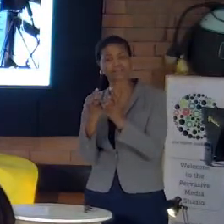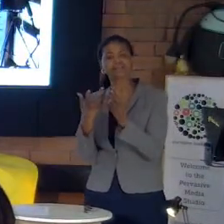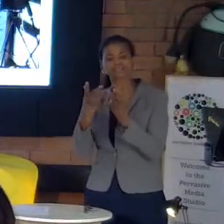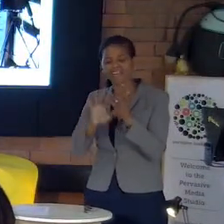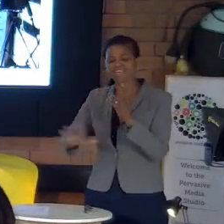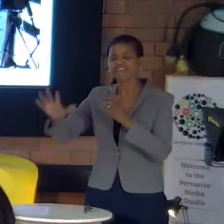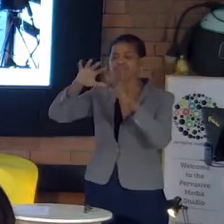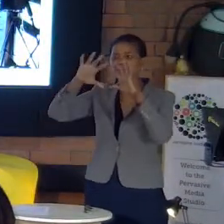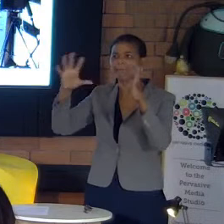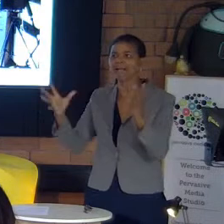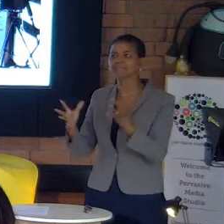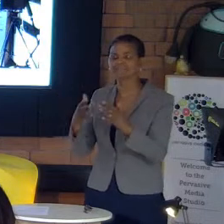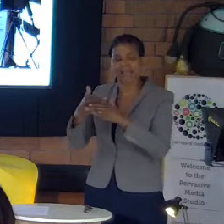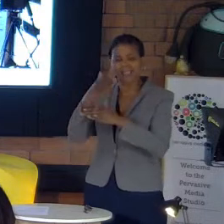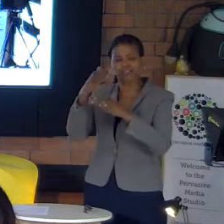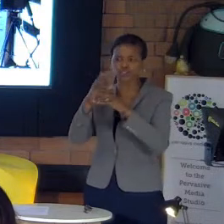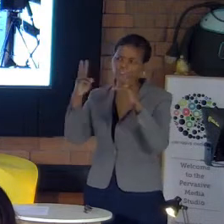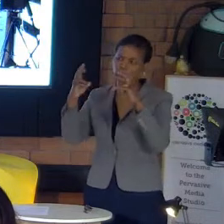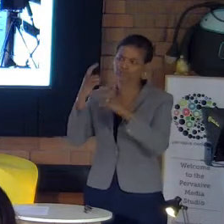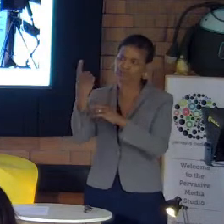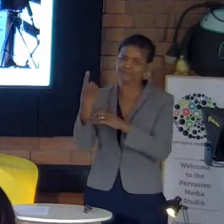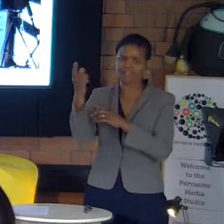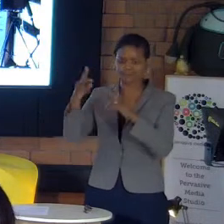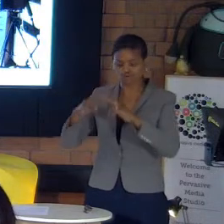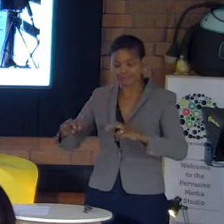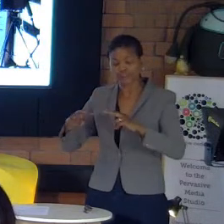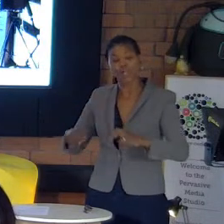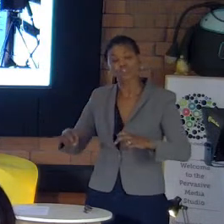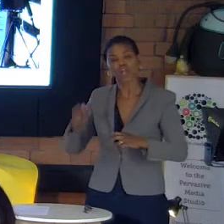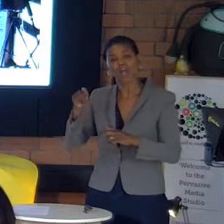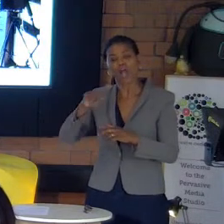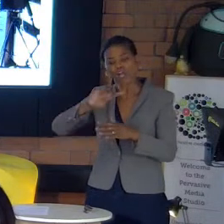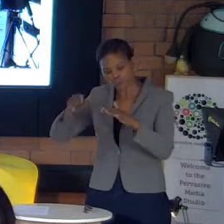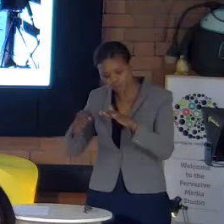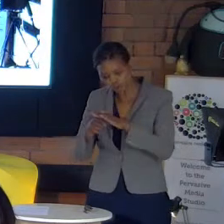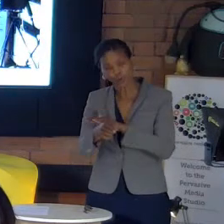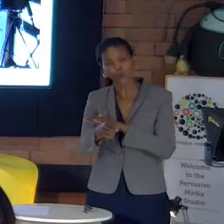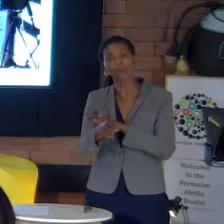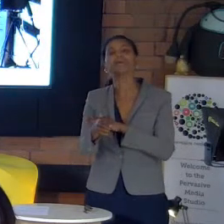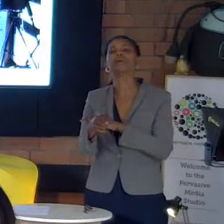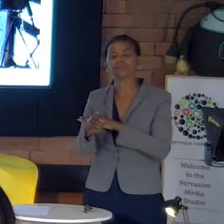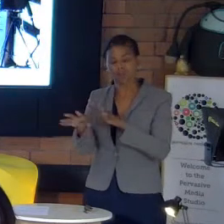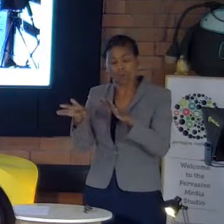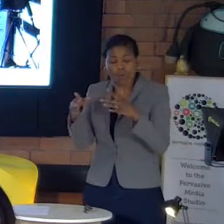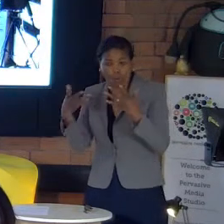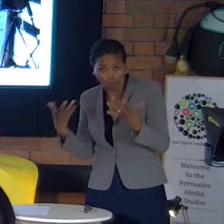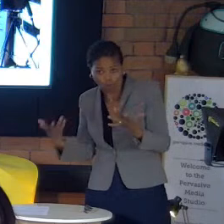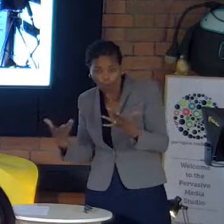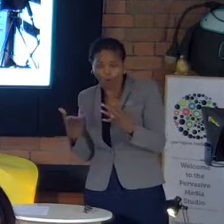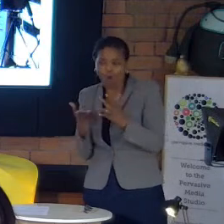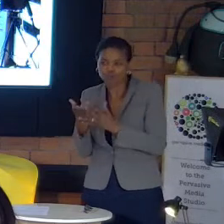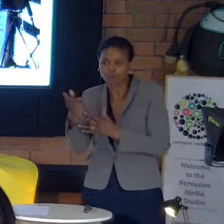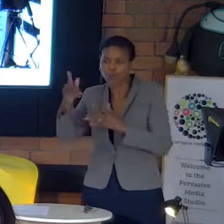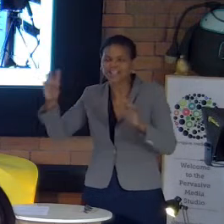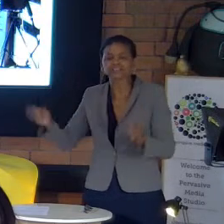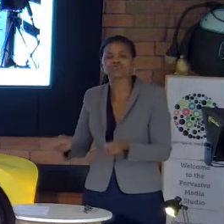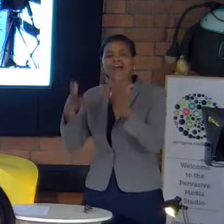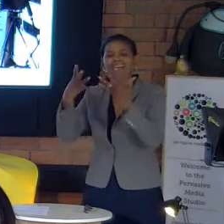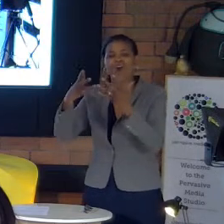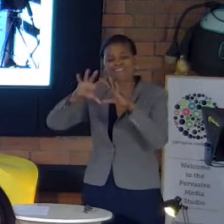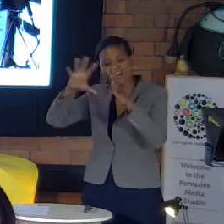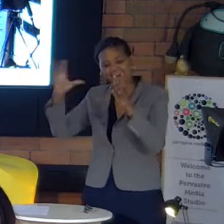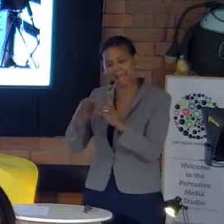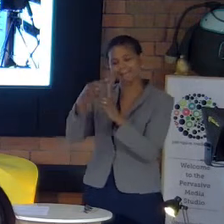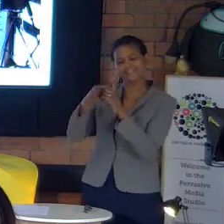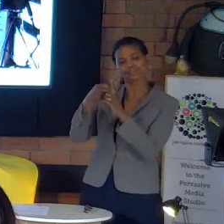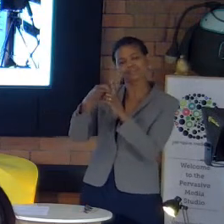researcher. You can watch that talk on YouTube as normal, or join the climate strike, totally up to you. You can get news on all